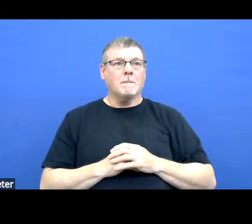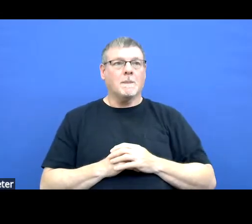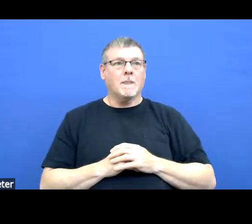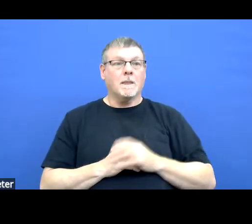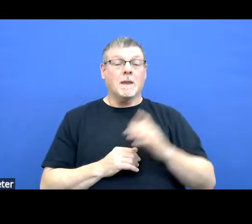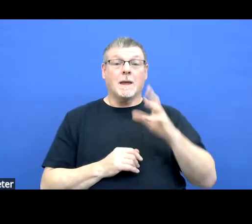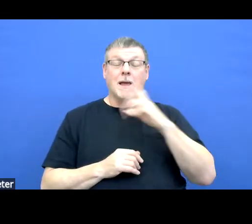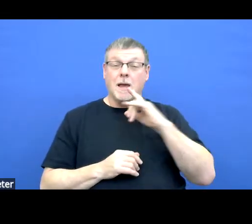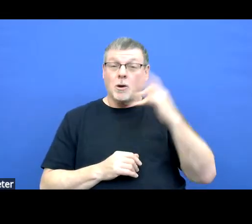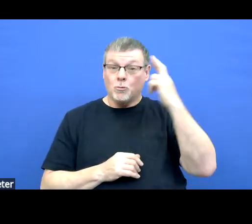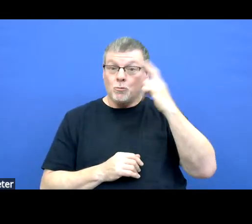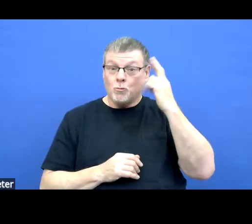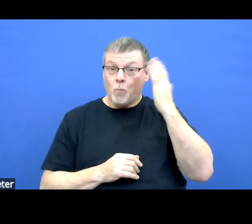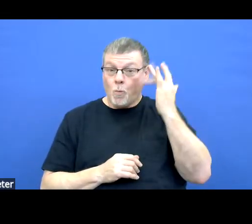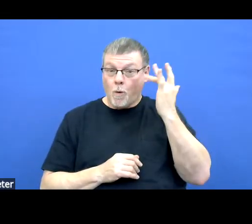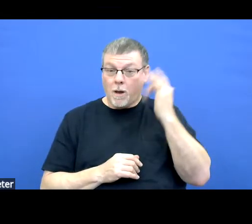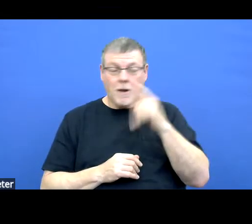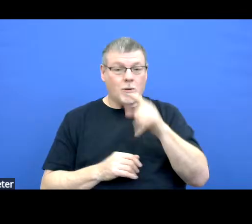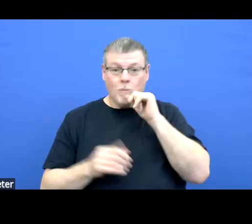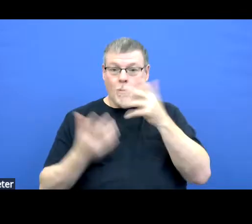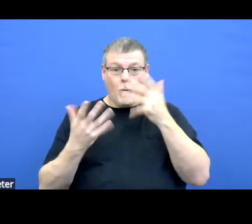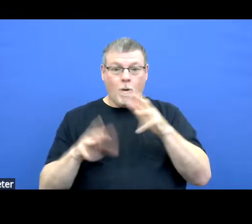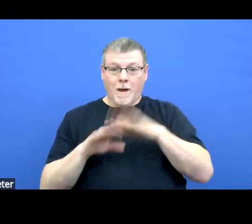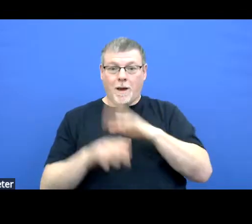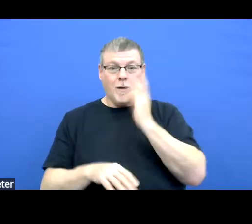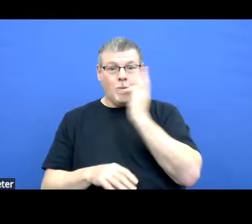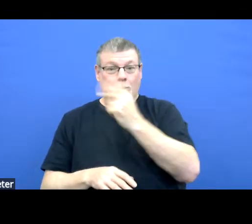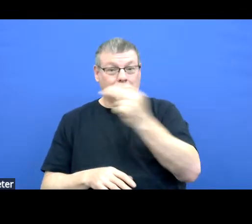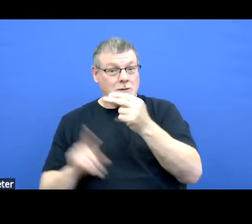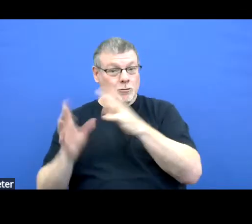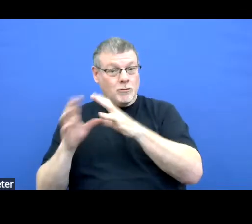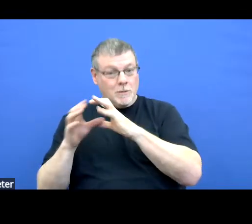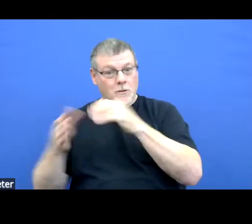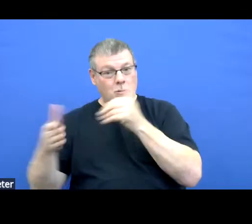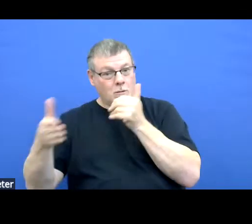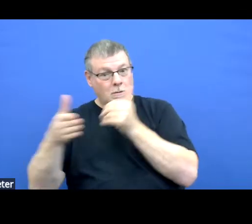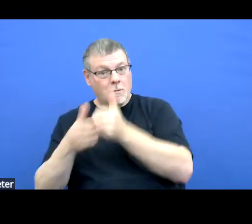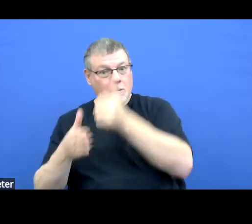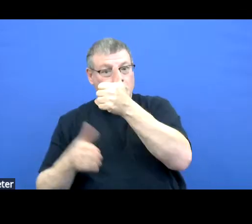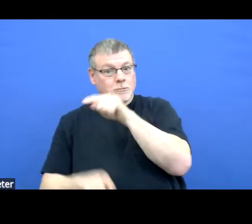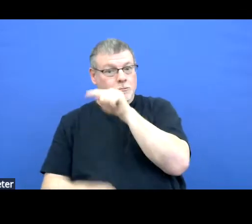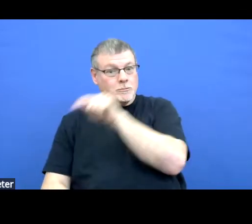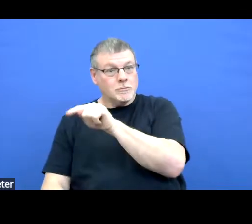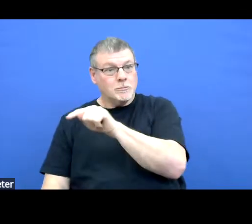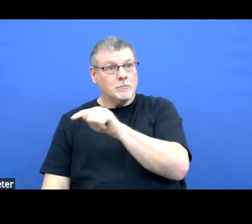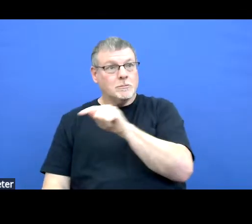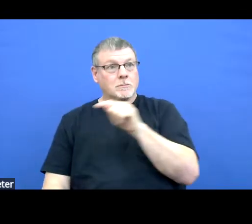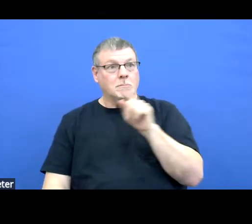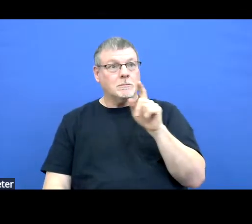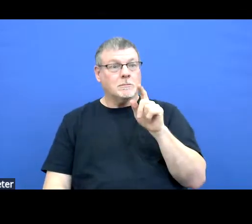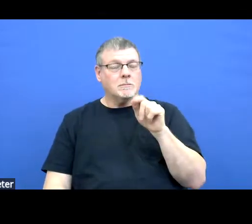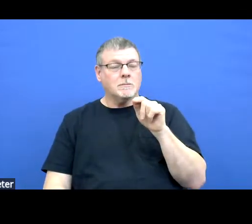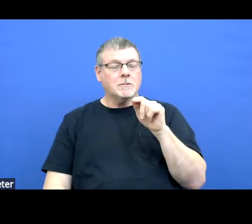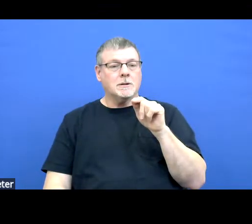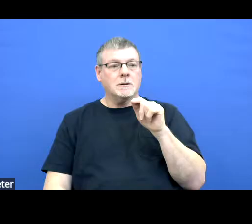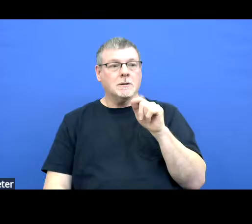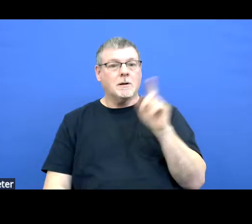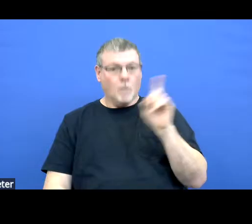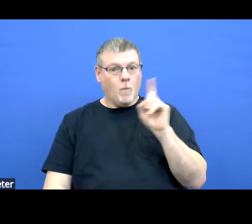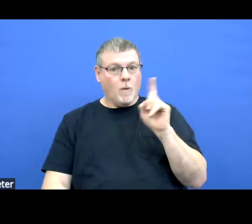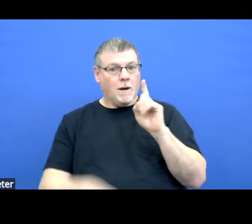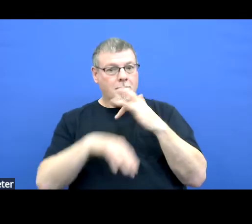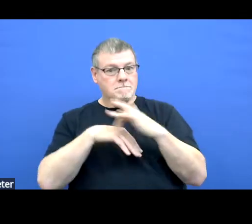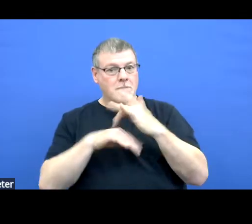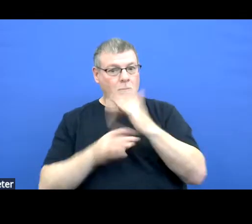there a reason why you wouldn't want to be right on West Henrietta Road, closer to the car dealerships where there's